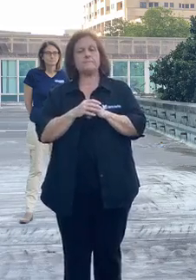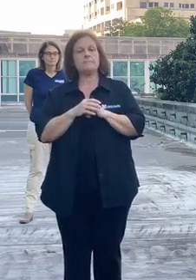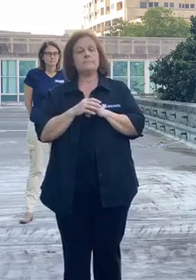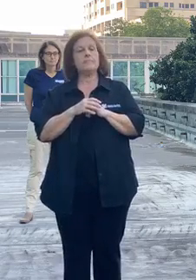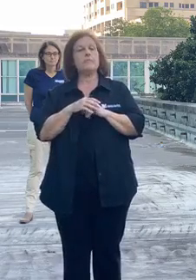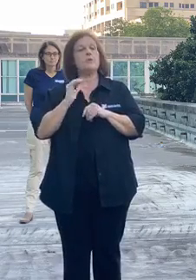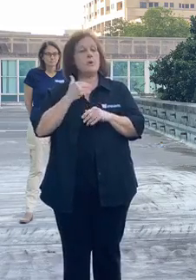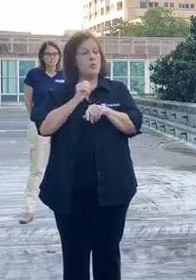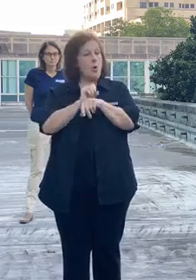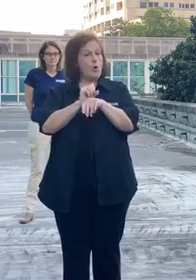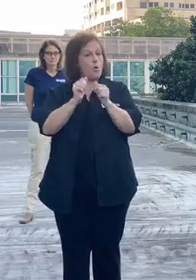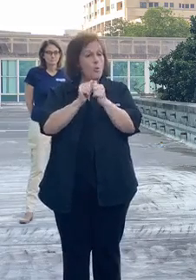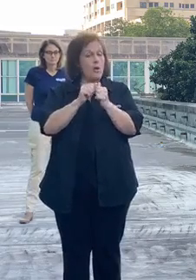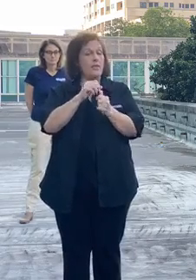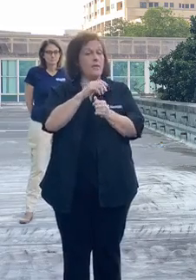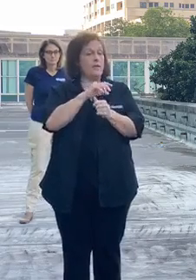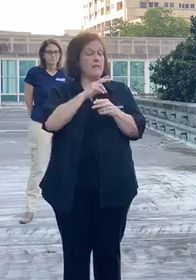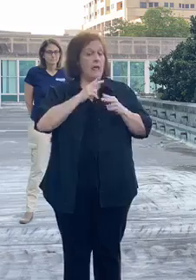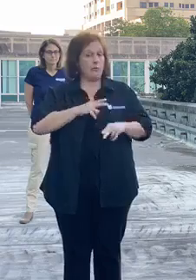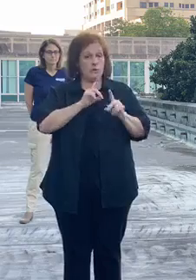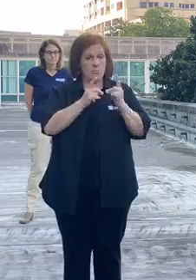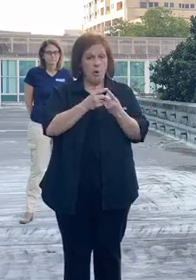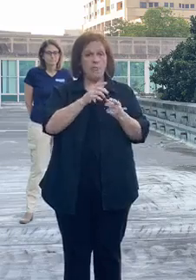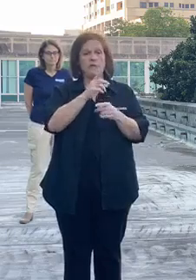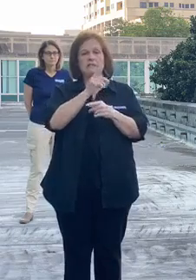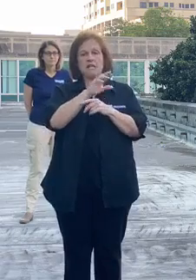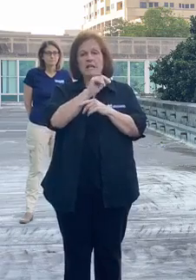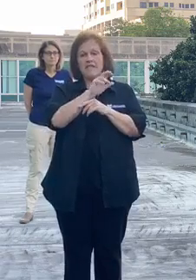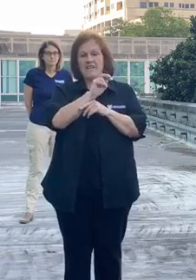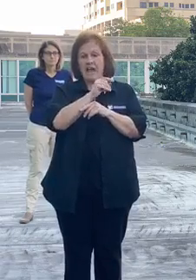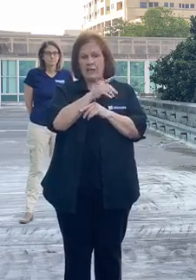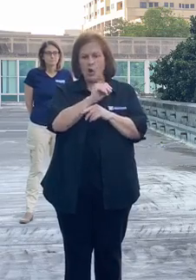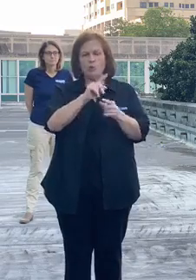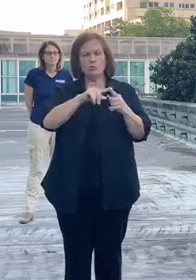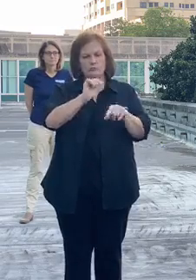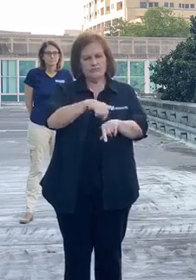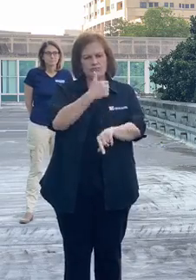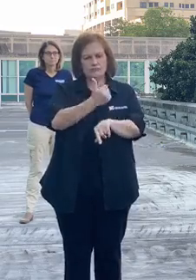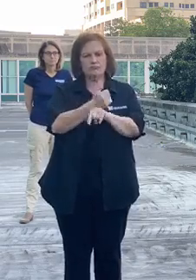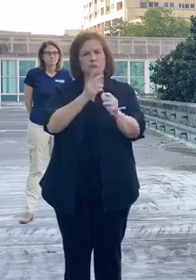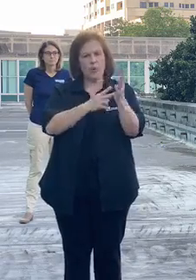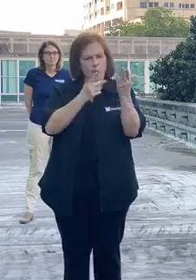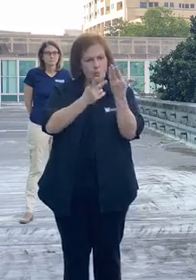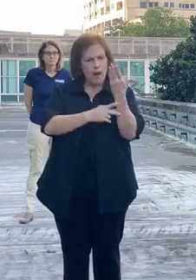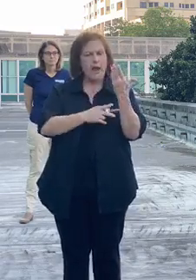industry through our health department and Dr. Abegno to set up mobile testing programs to bring them to communities in